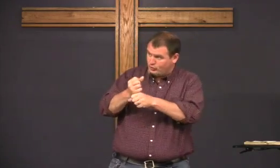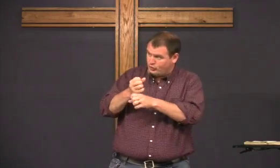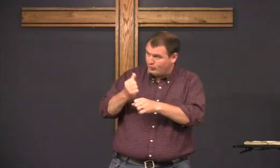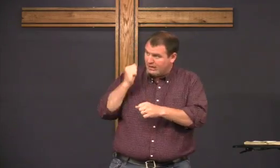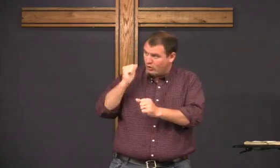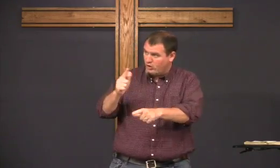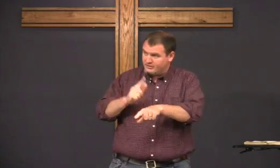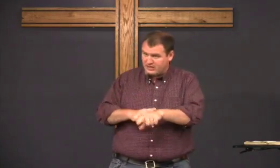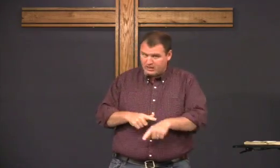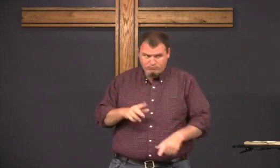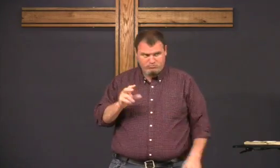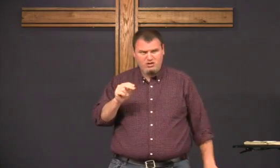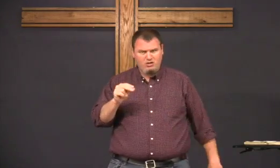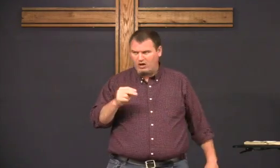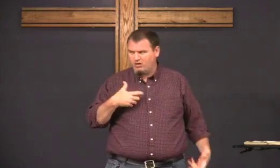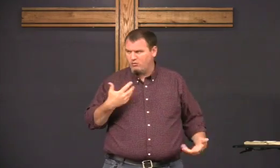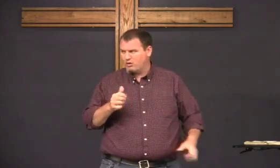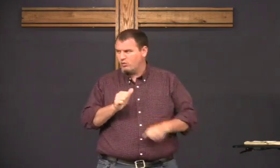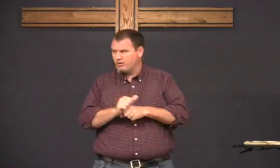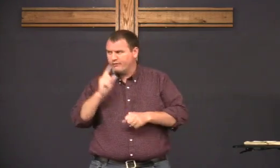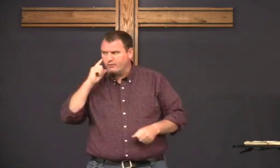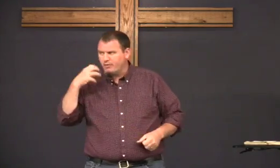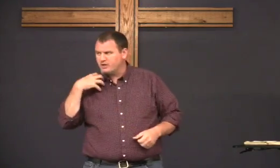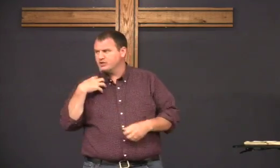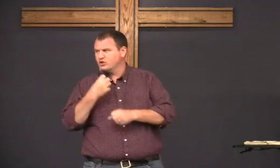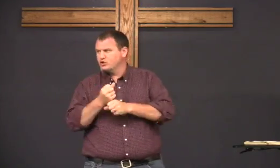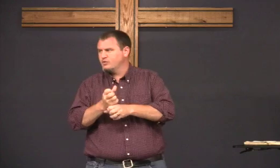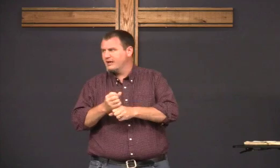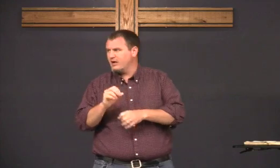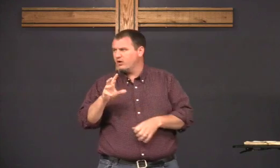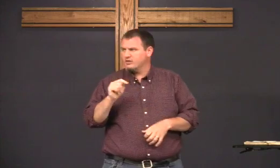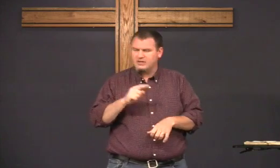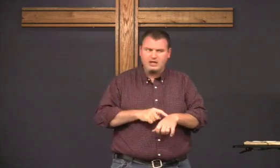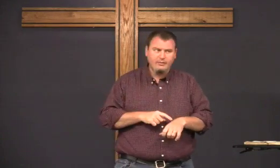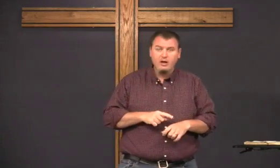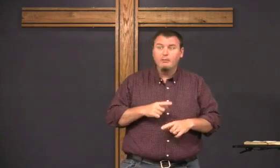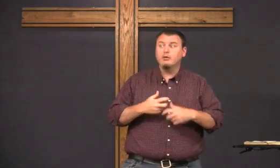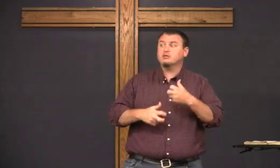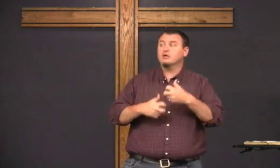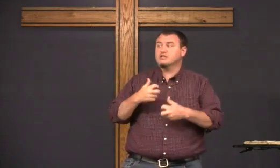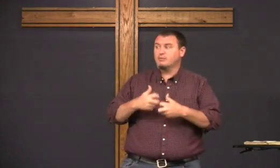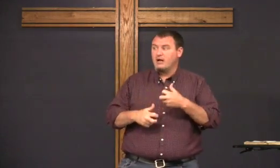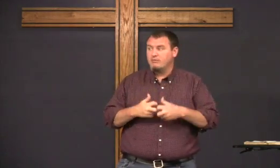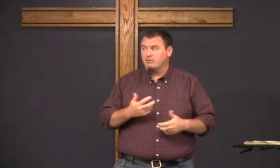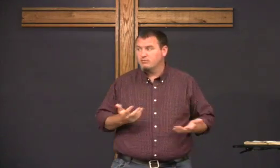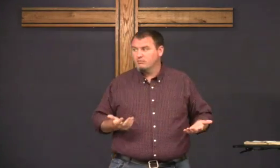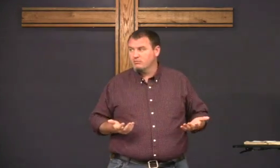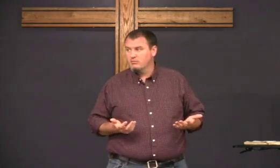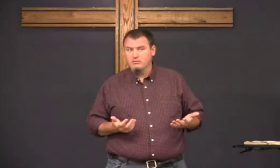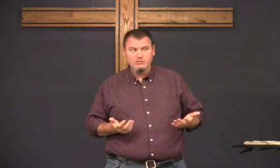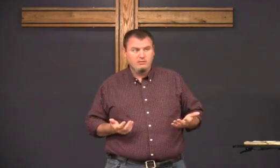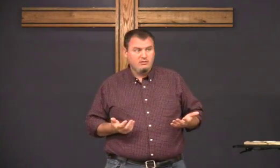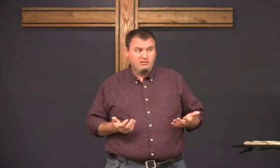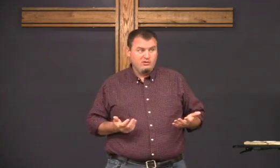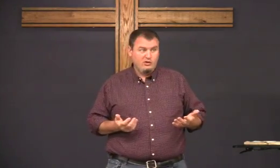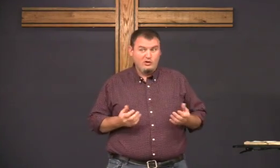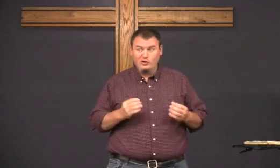you out all the time? No, I don't want to work for a boss that chews me out all the time. What's the problem?